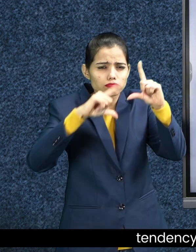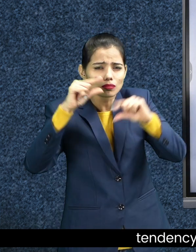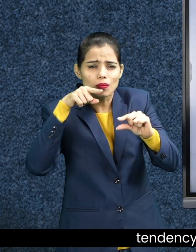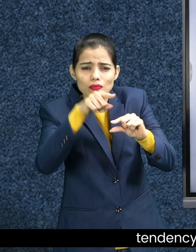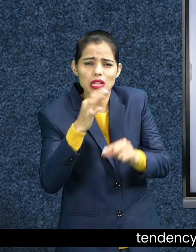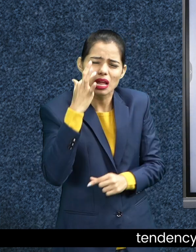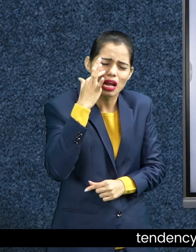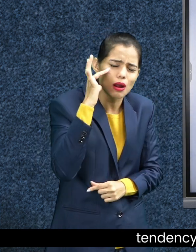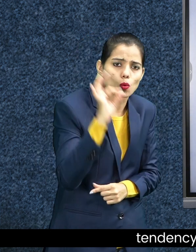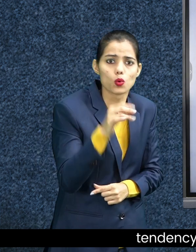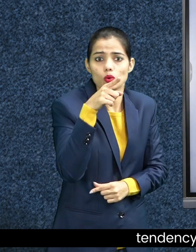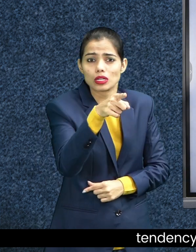data.